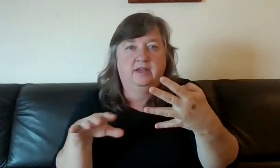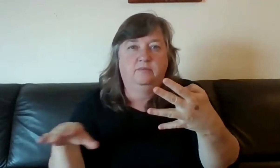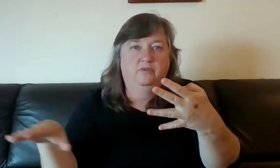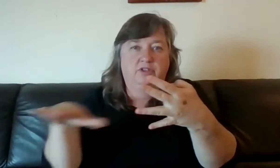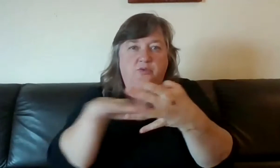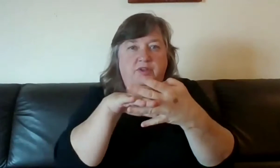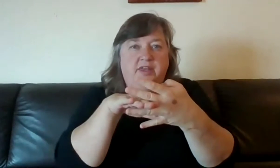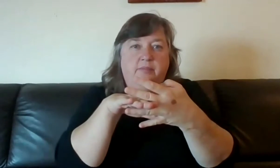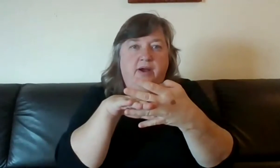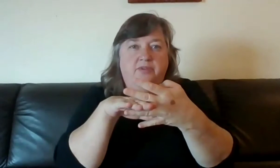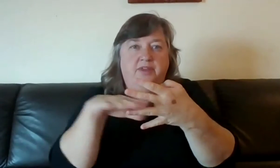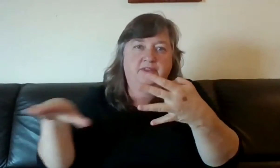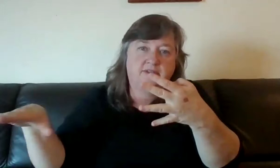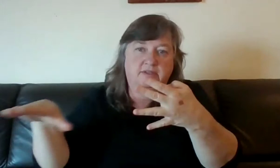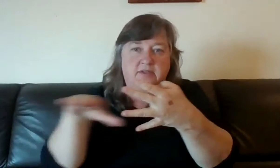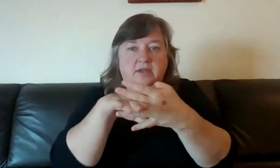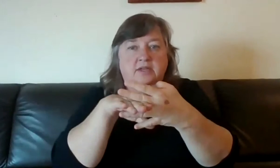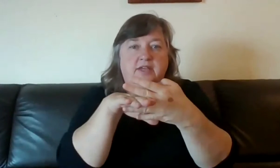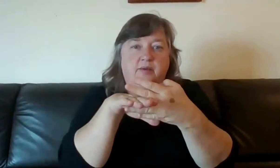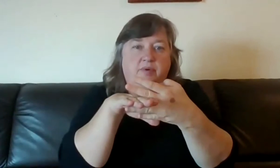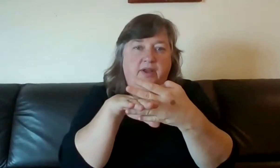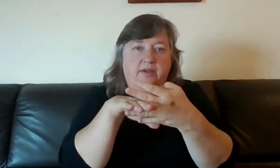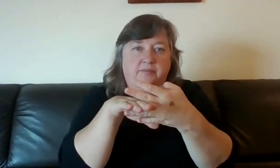helpful visual to think about, that this is take a break.